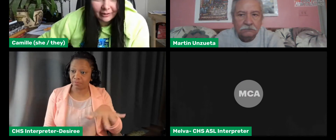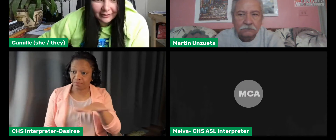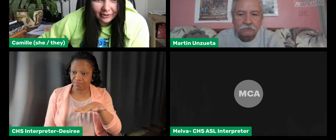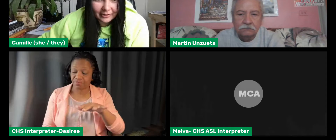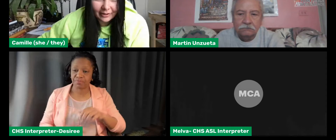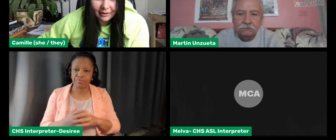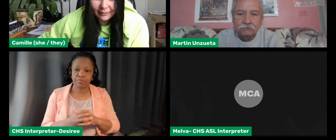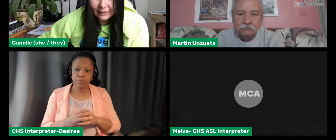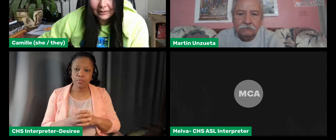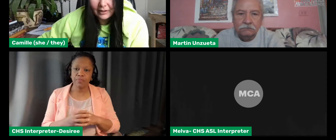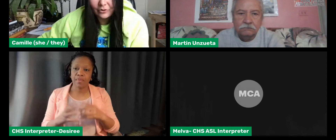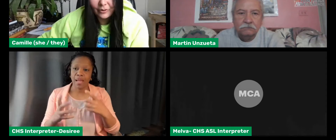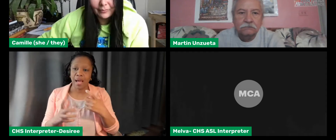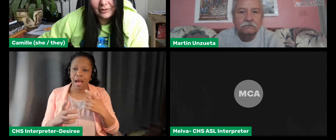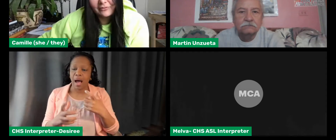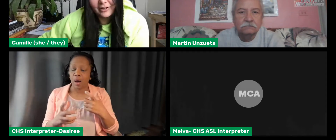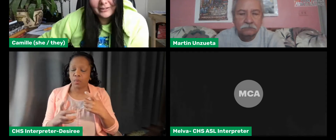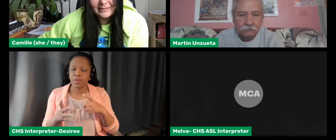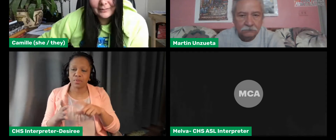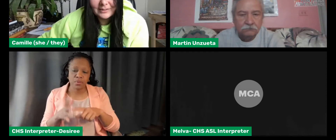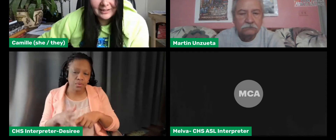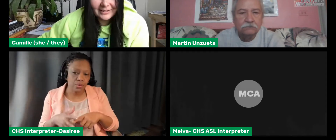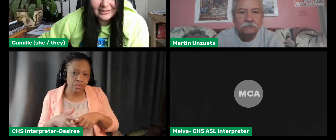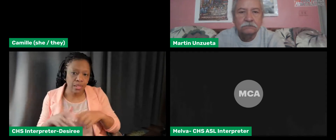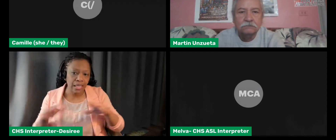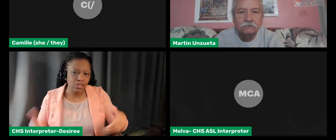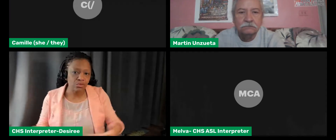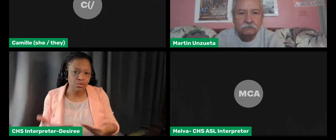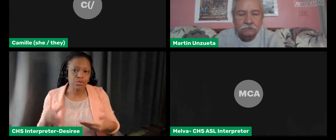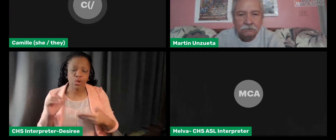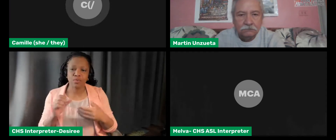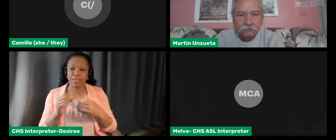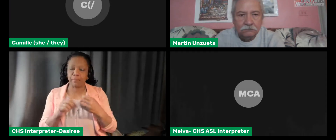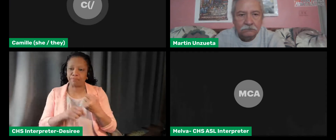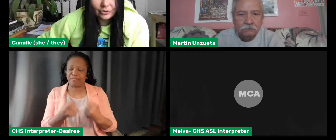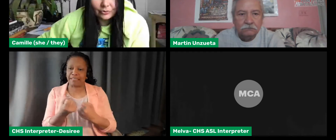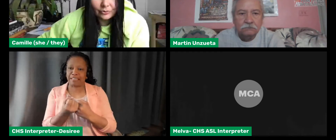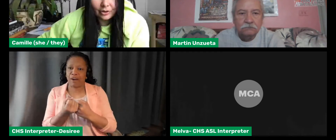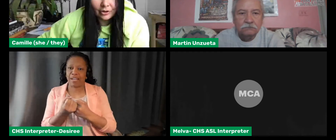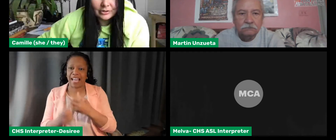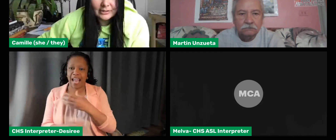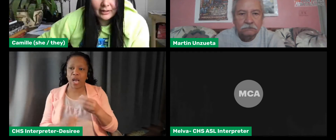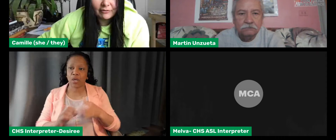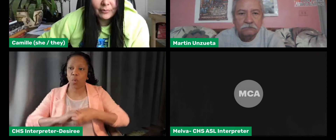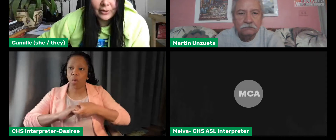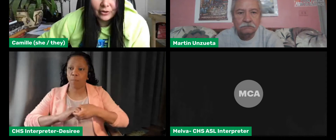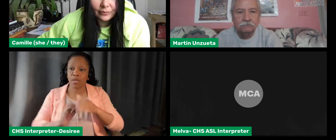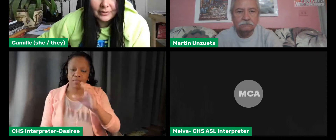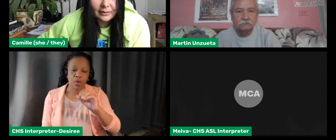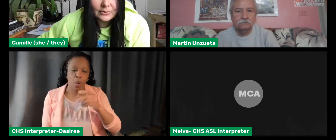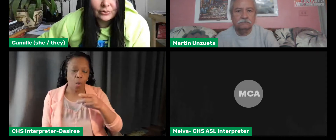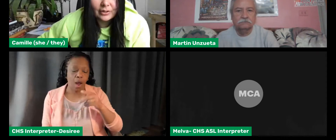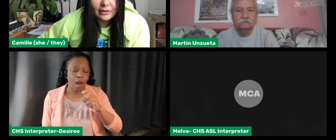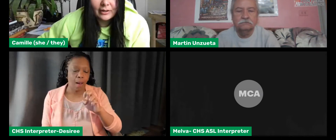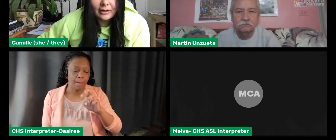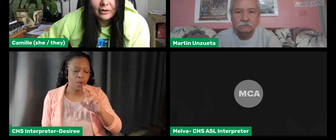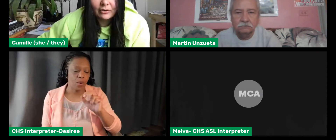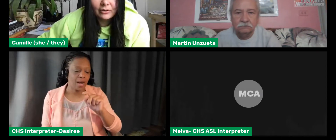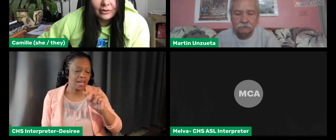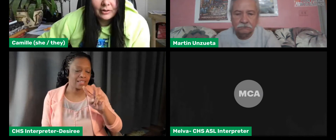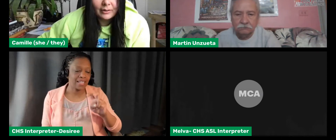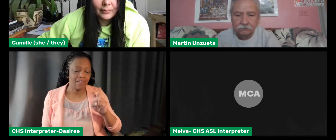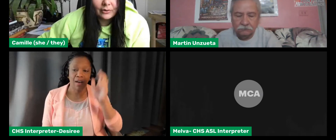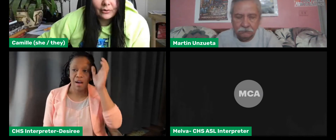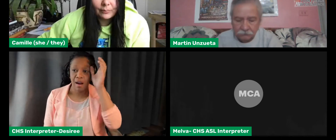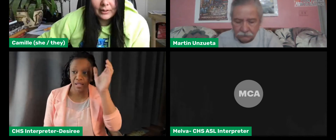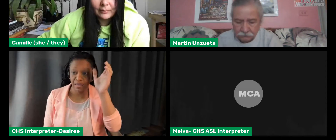to the solidarity economy and cooperative concepts in case folks aren't familiar with them. So here I